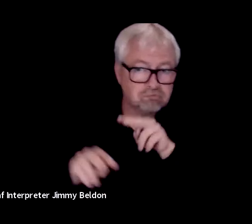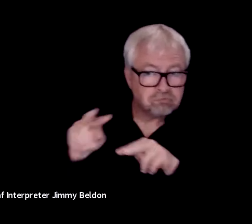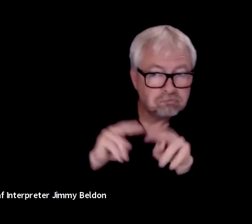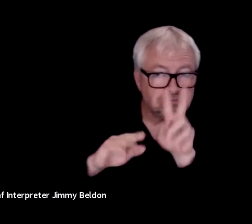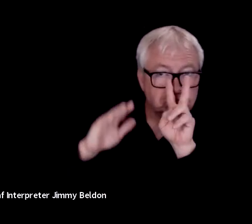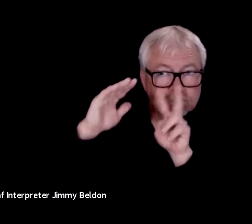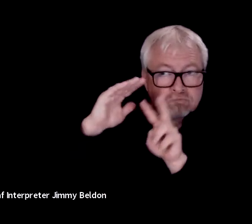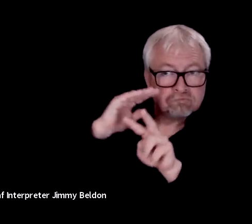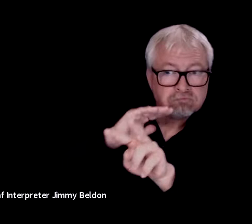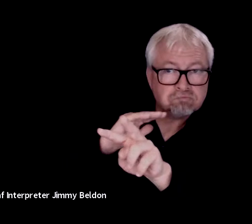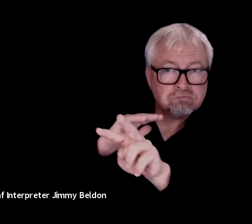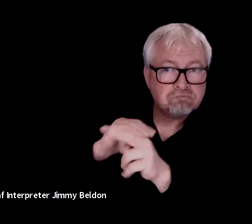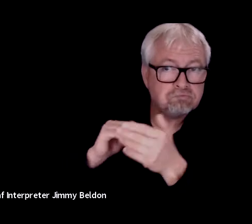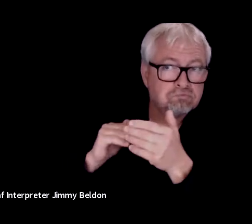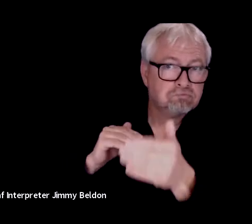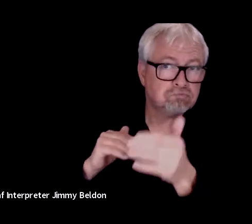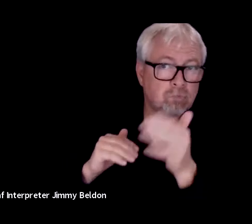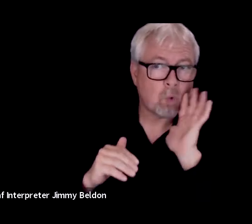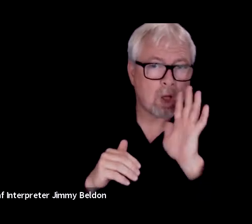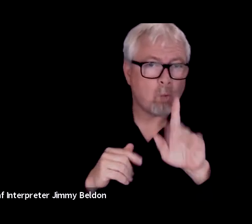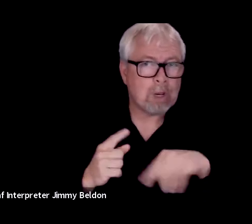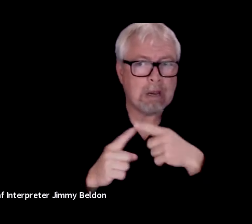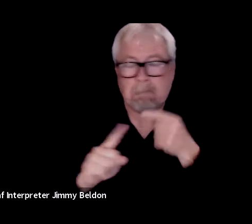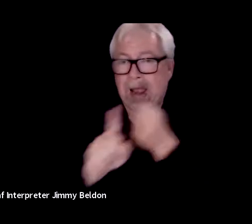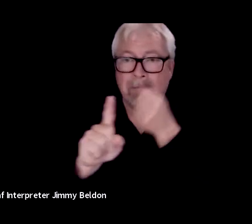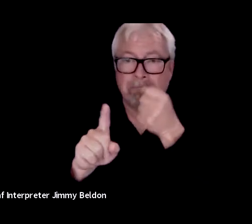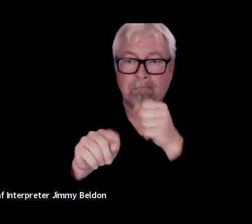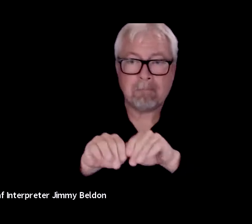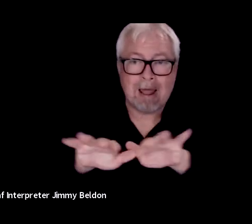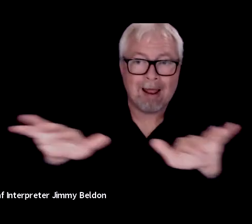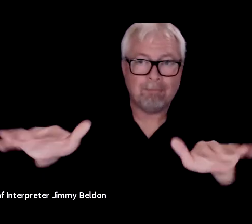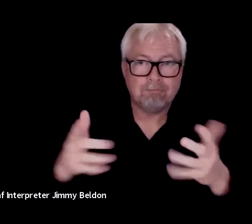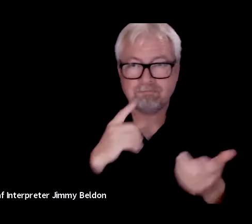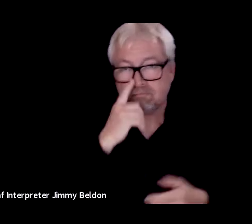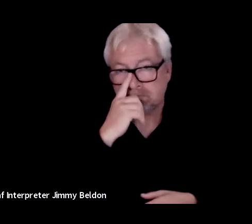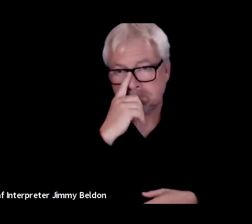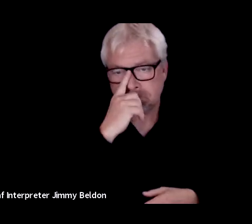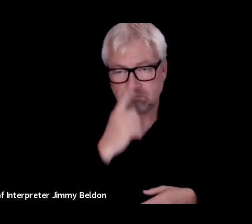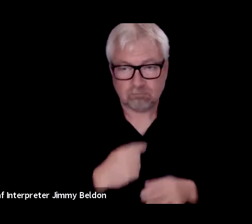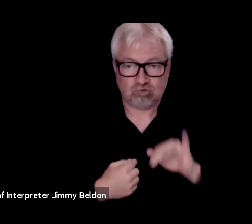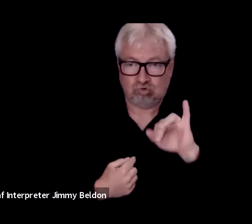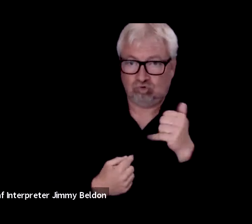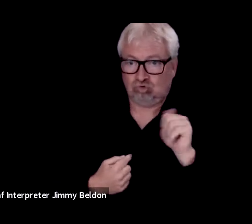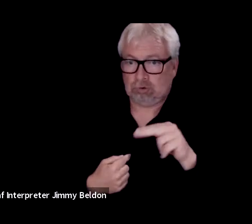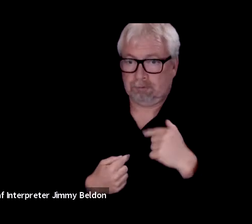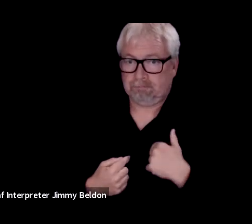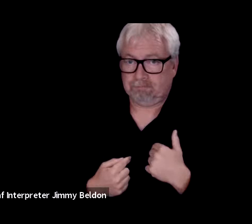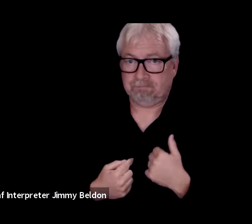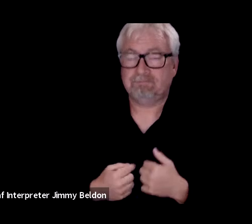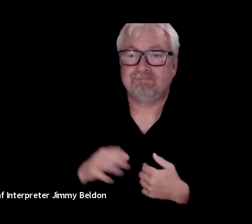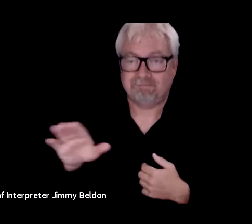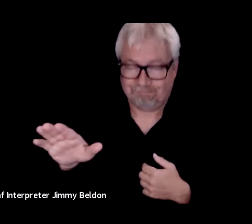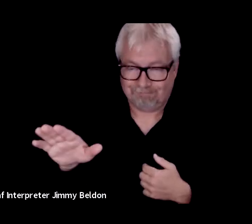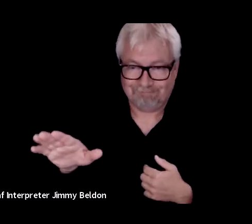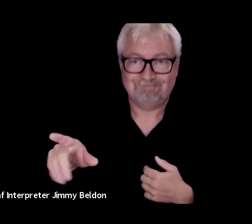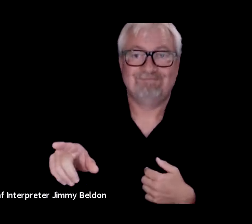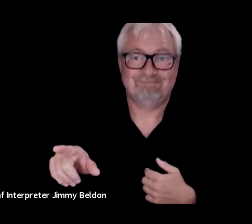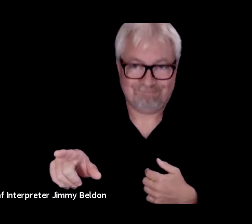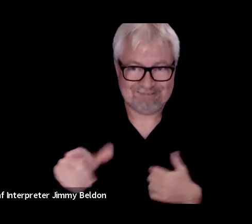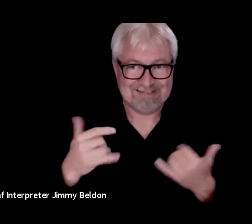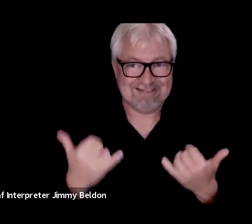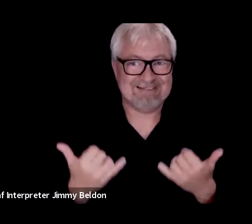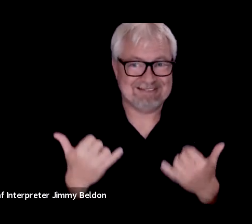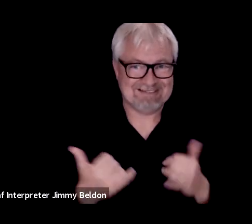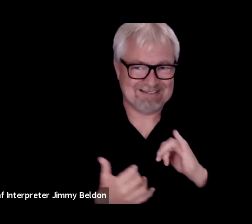Yeah, I think that's exactly kind of the reason for some of the concern at this stage of the game, is we start the school year at